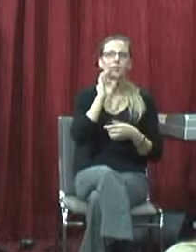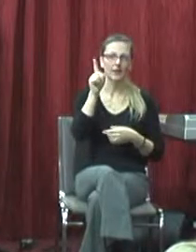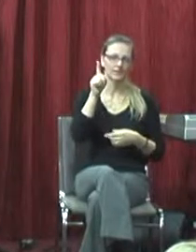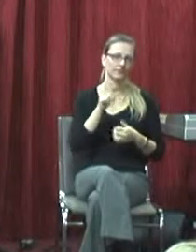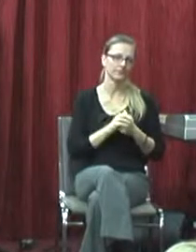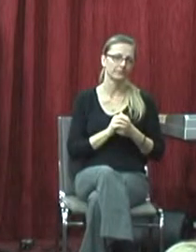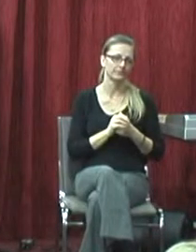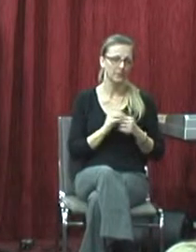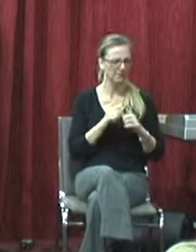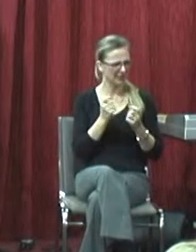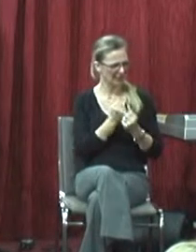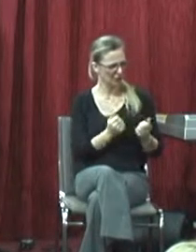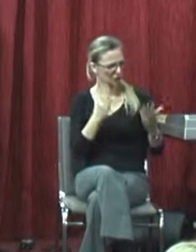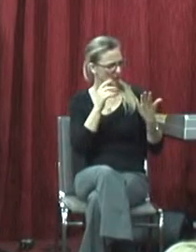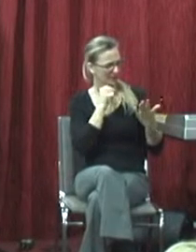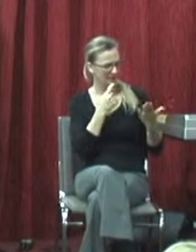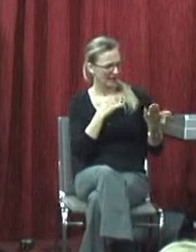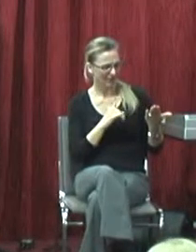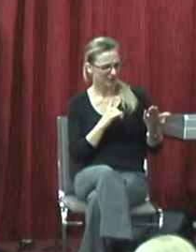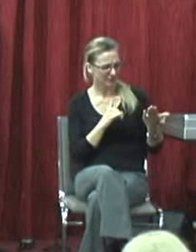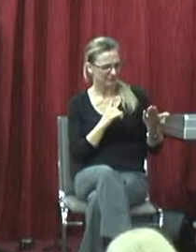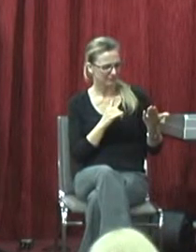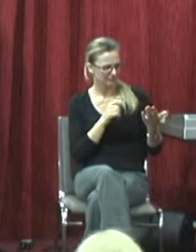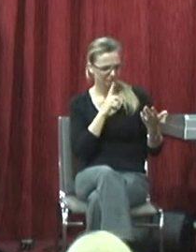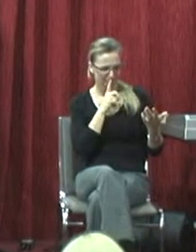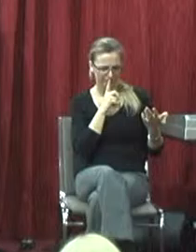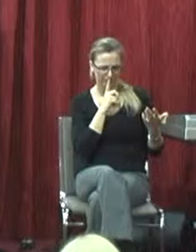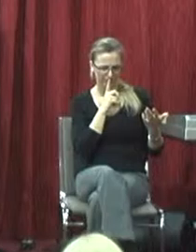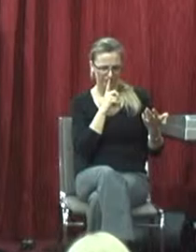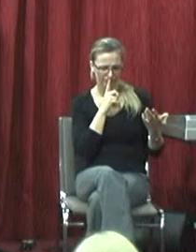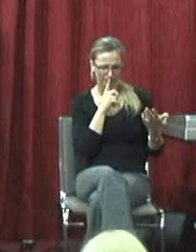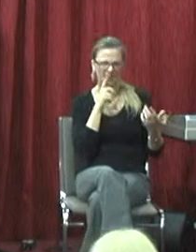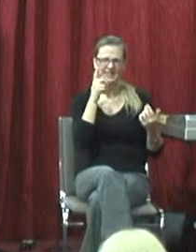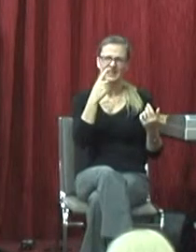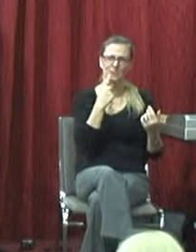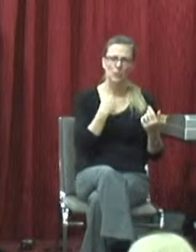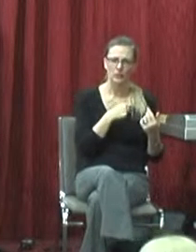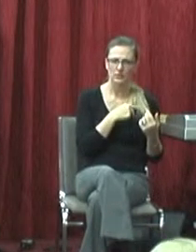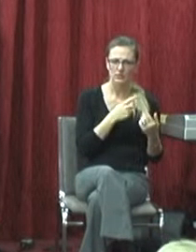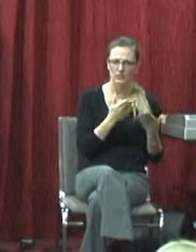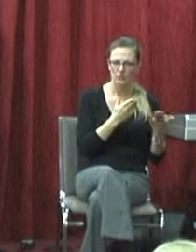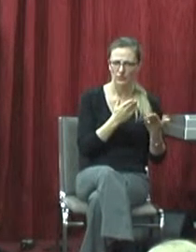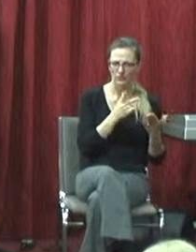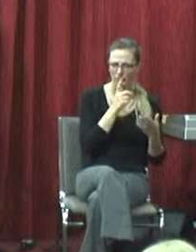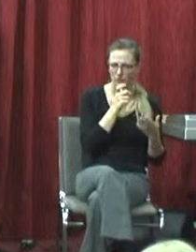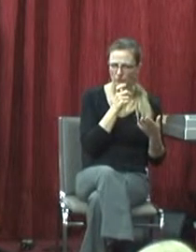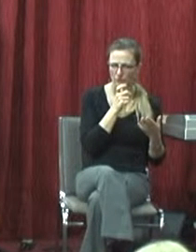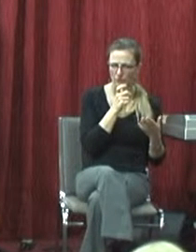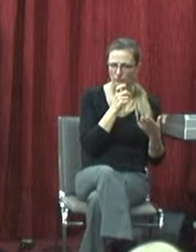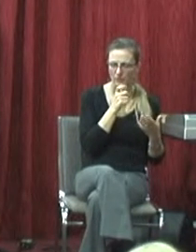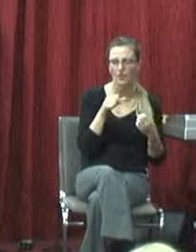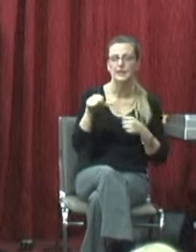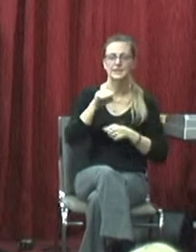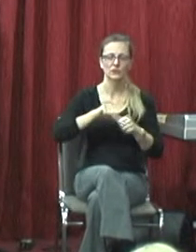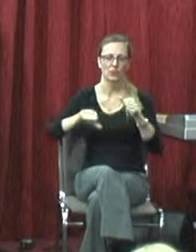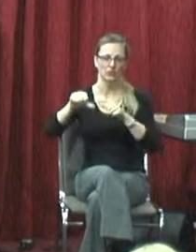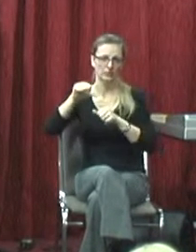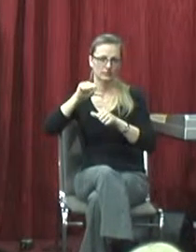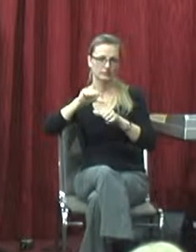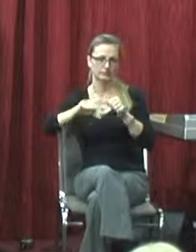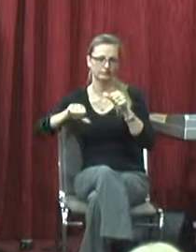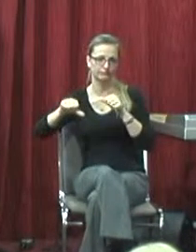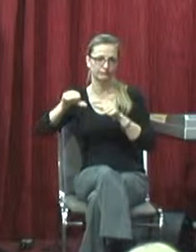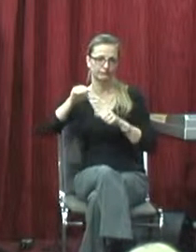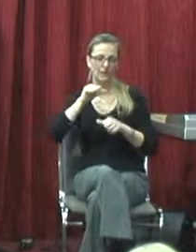Yeshua doesn't say that. Who did he tell us to serve? One another. Not